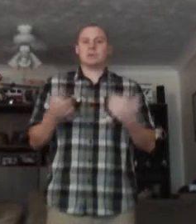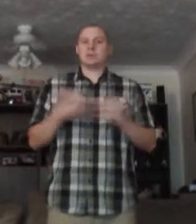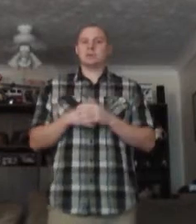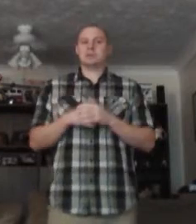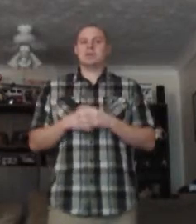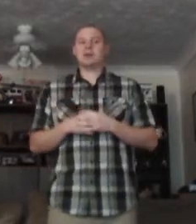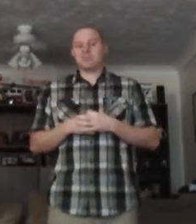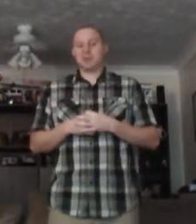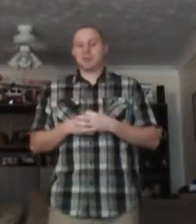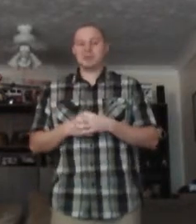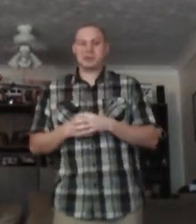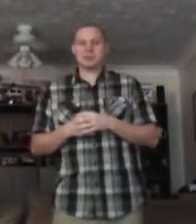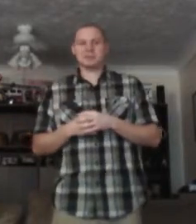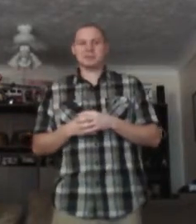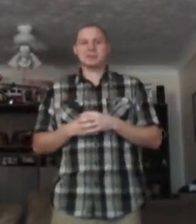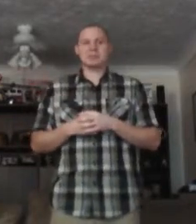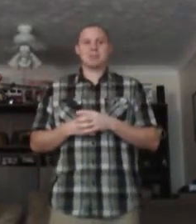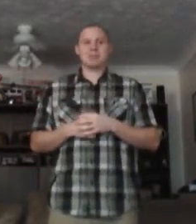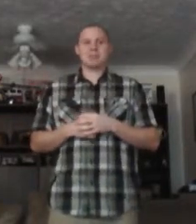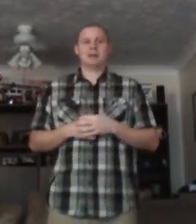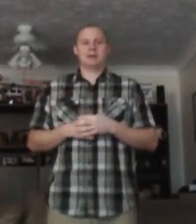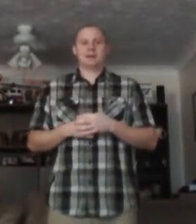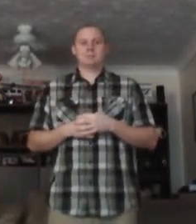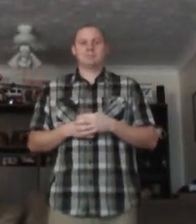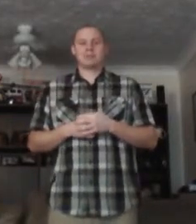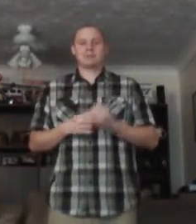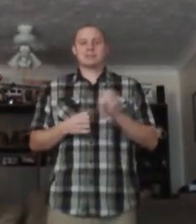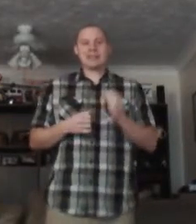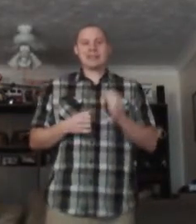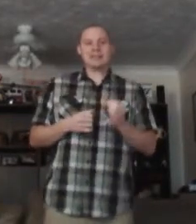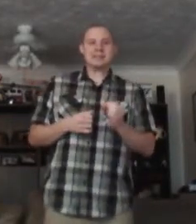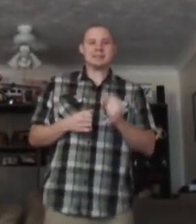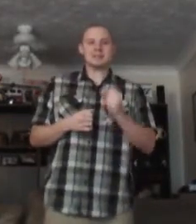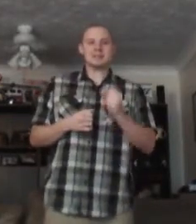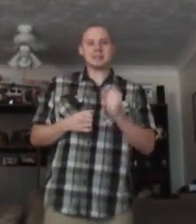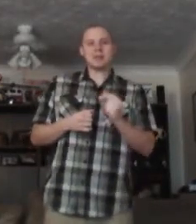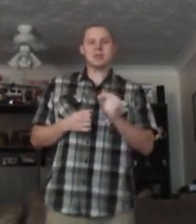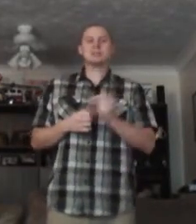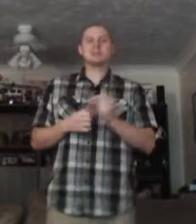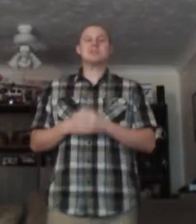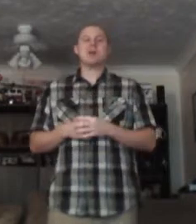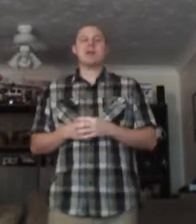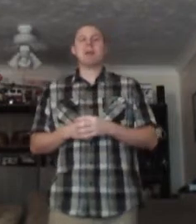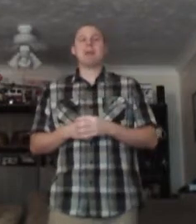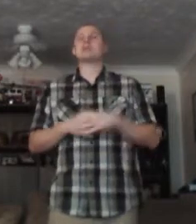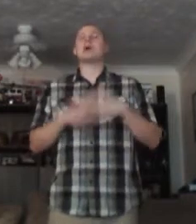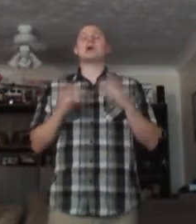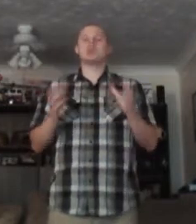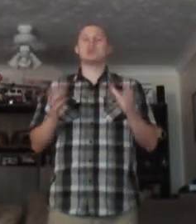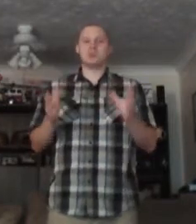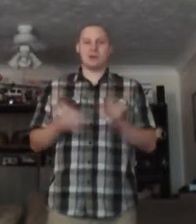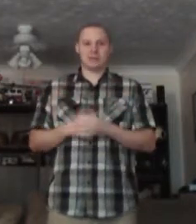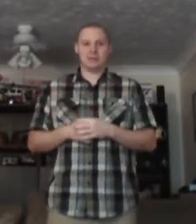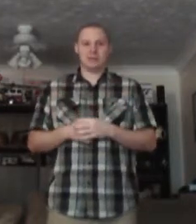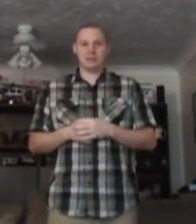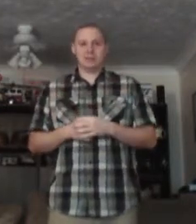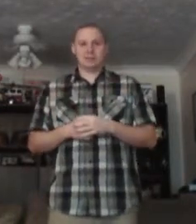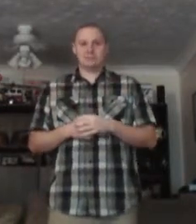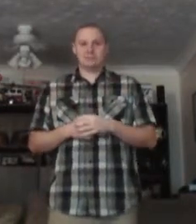to do about your family during this incident. Sadly, the scenario mentioned above happens all too often.